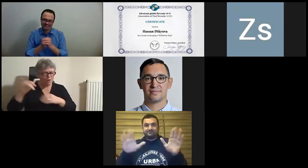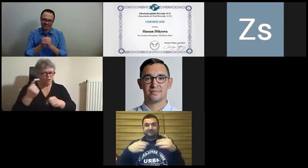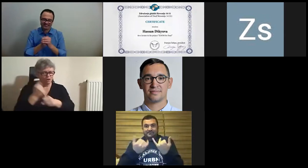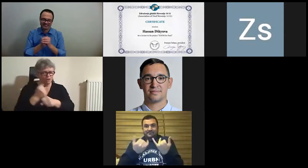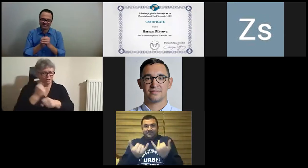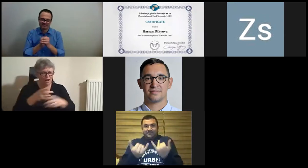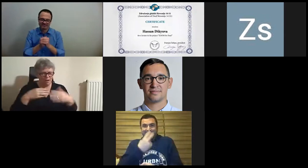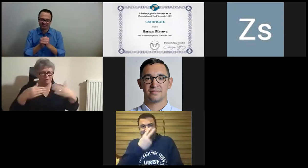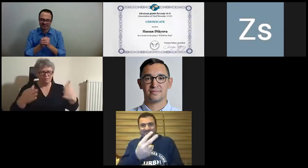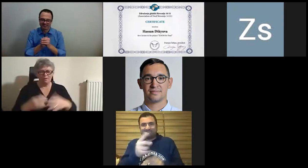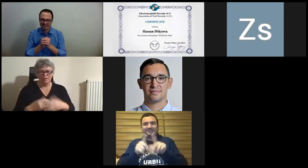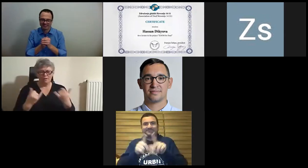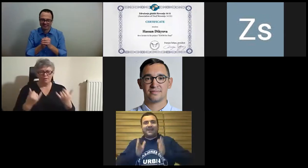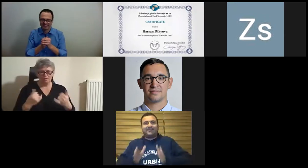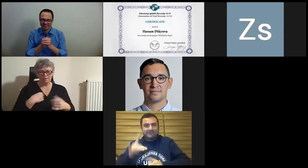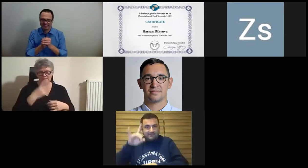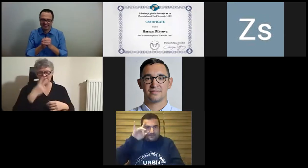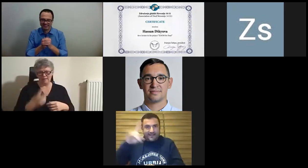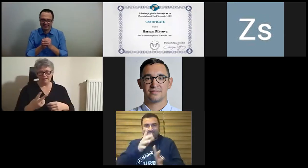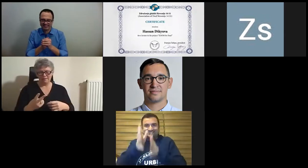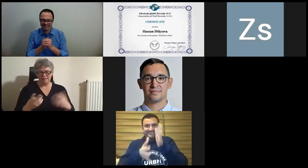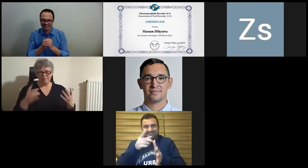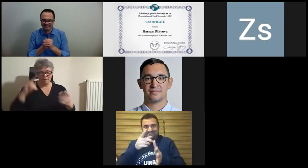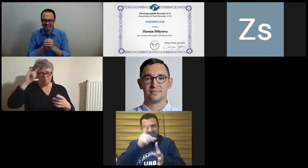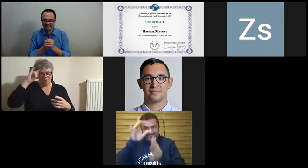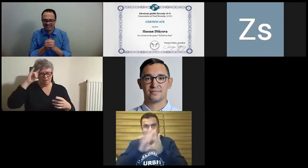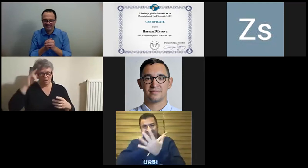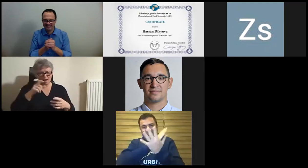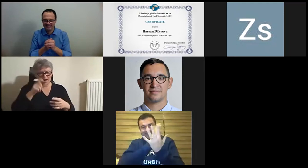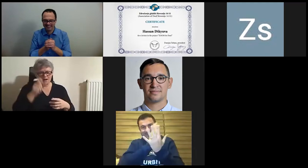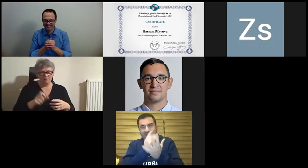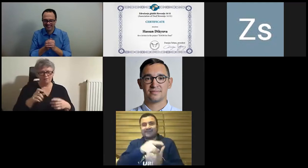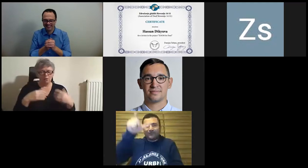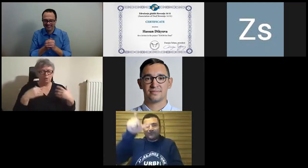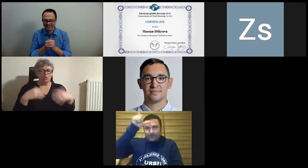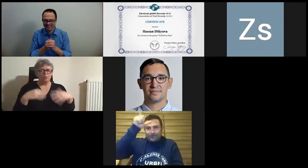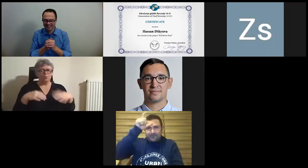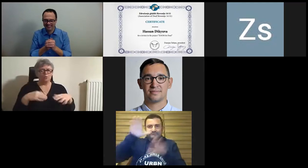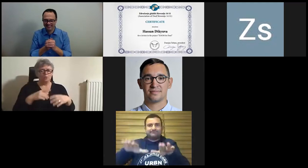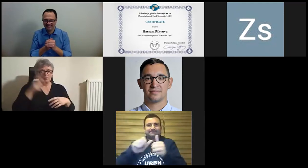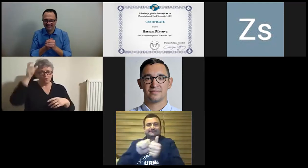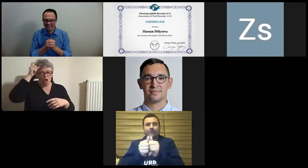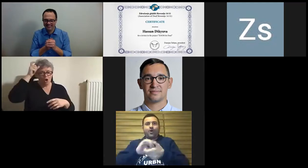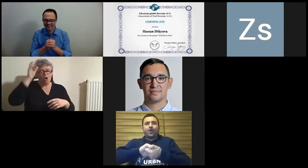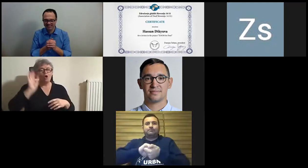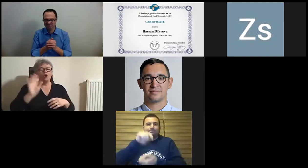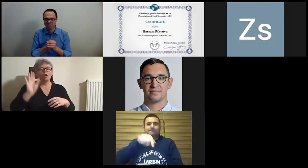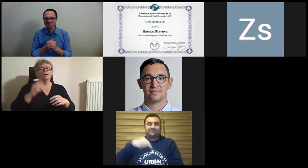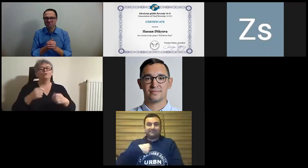can organize this again. It was so great to see Miha's